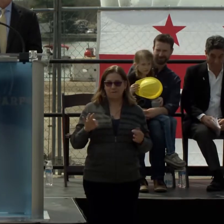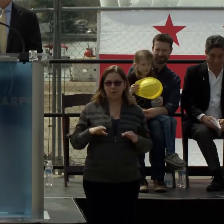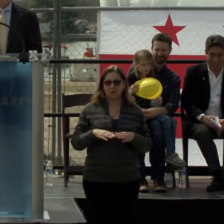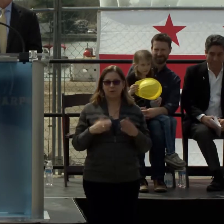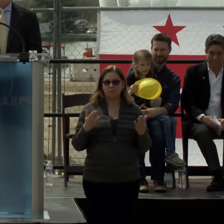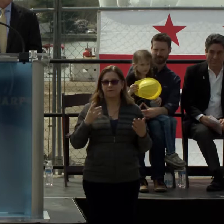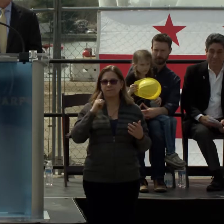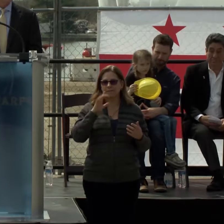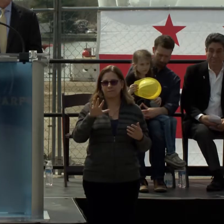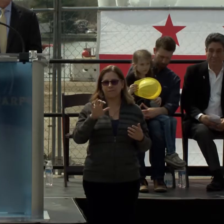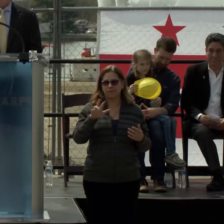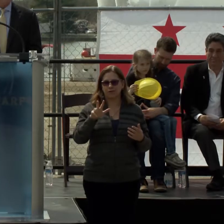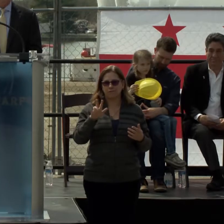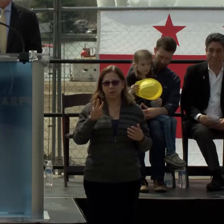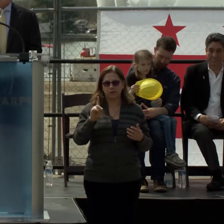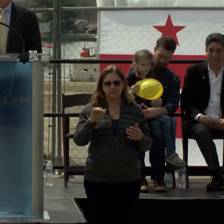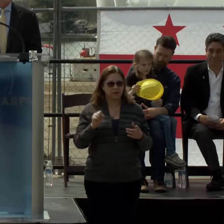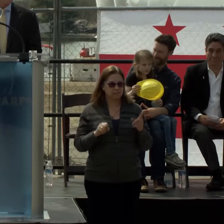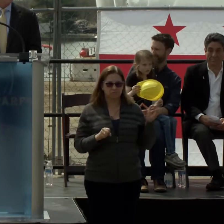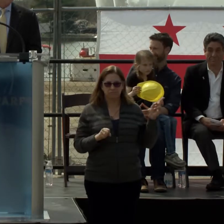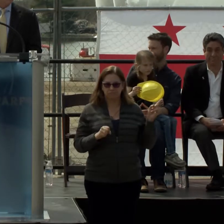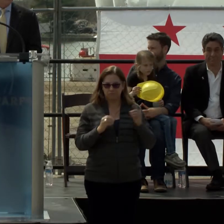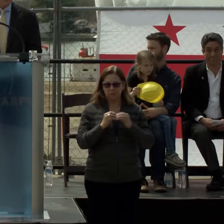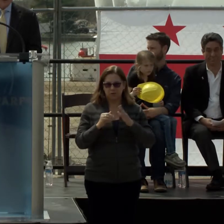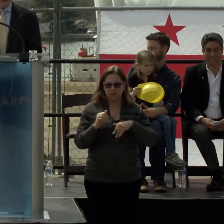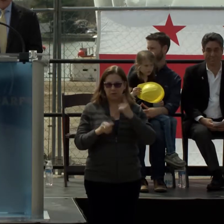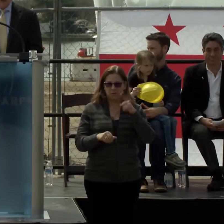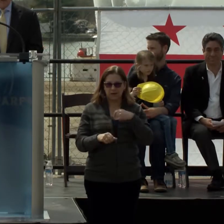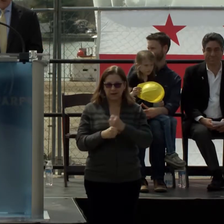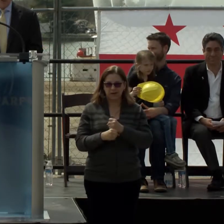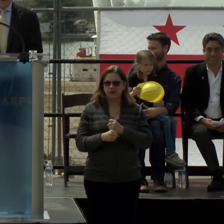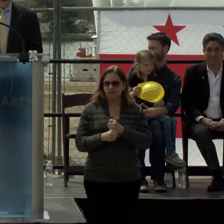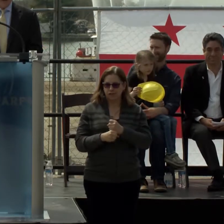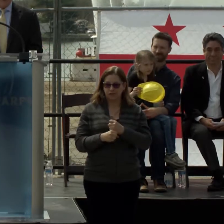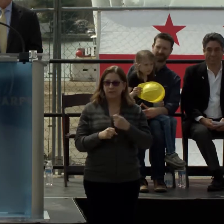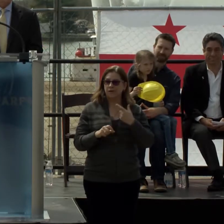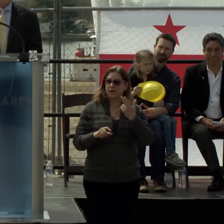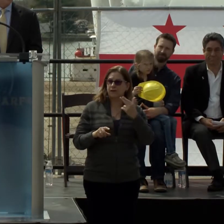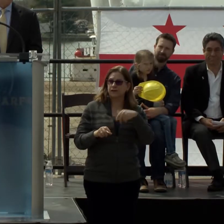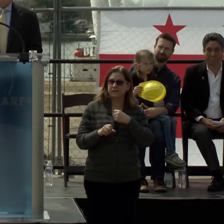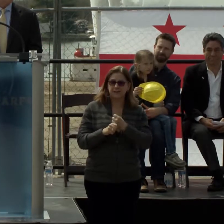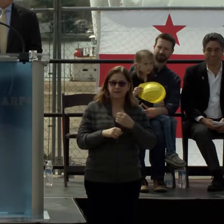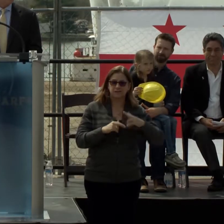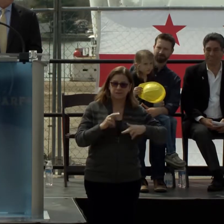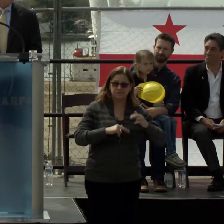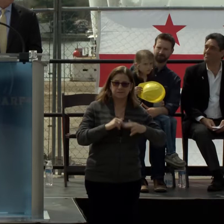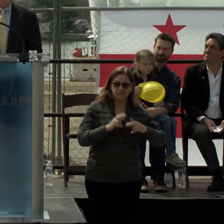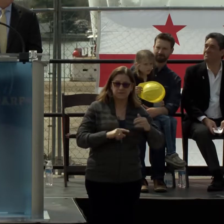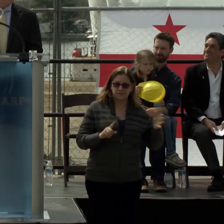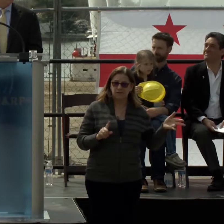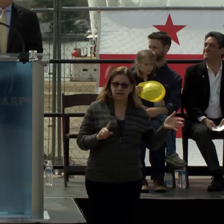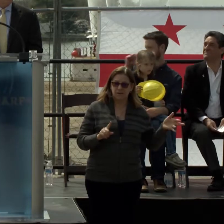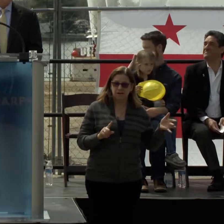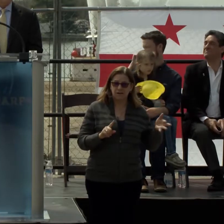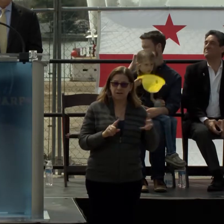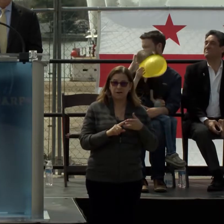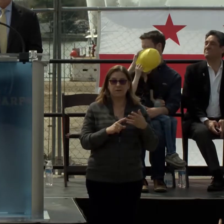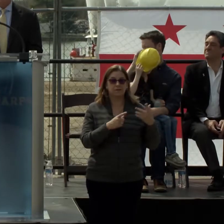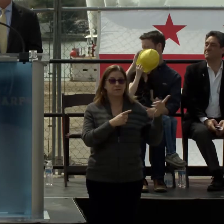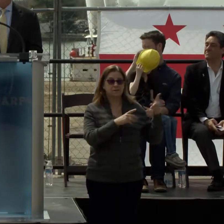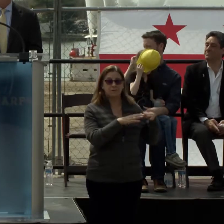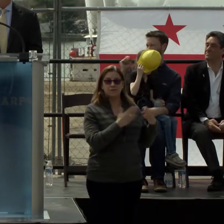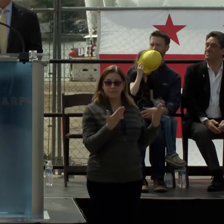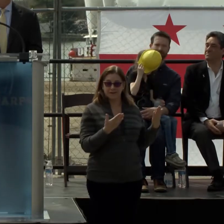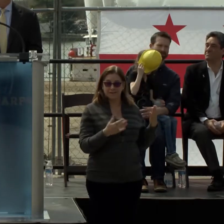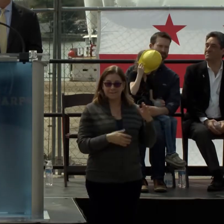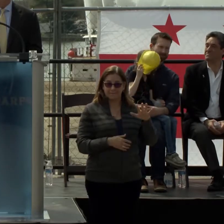Seems a lot longer to those of us who have been on it for the last 13 years. But with that, there is so much more to come. With Phase 2,